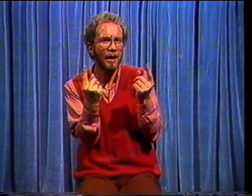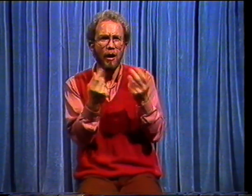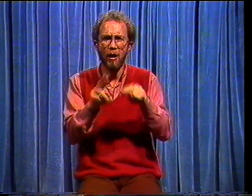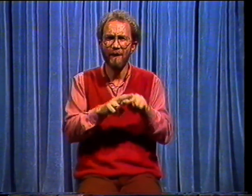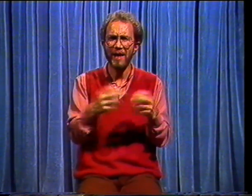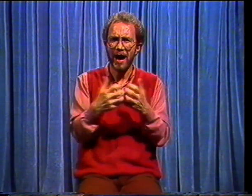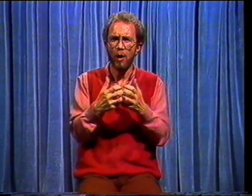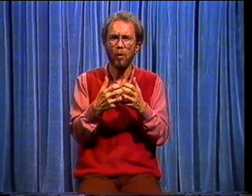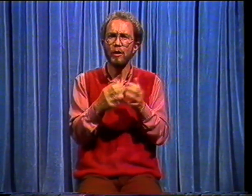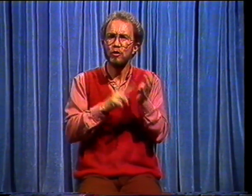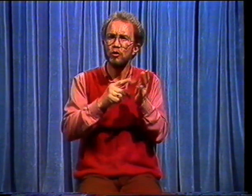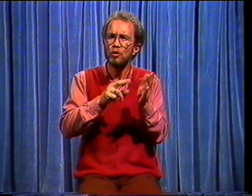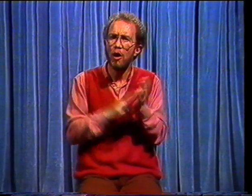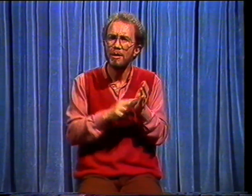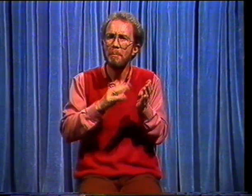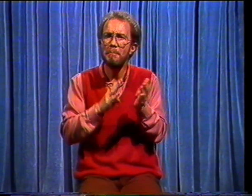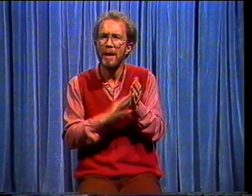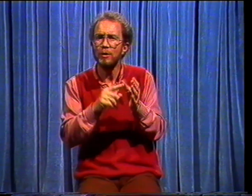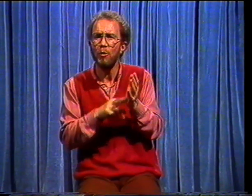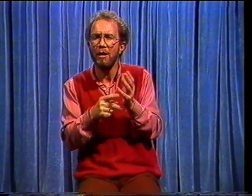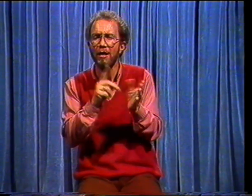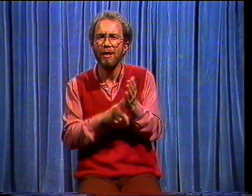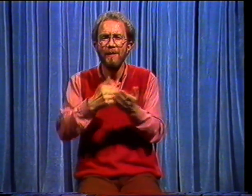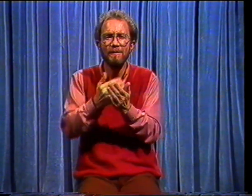idea of how these non-manual features work.